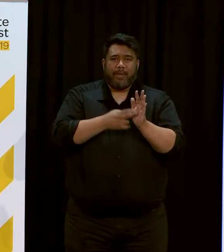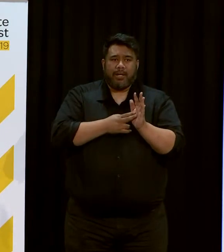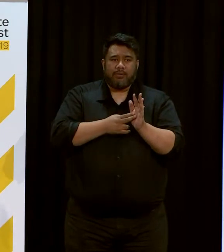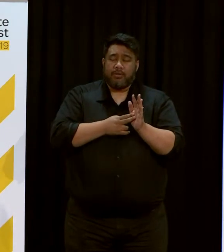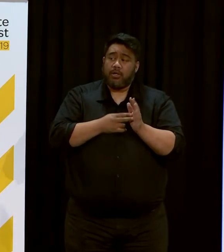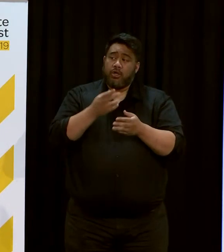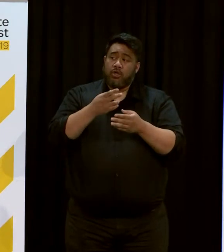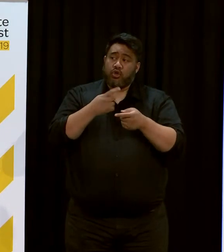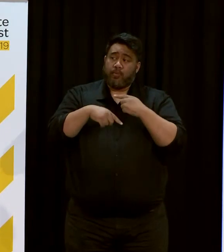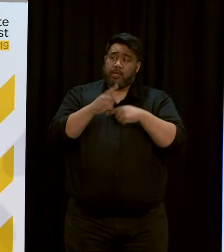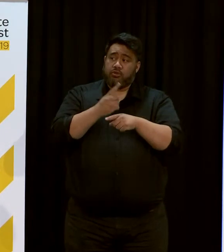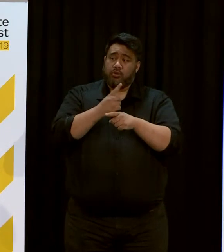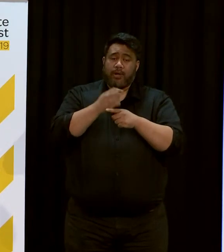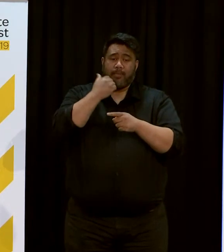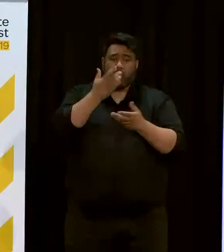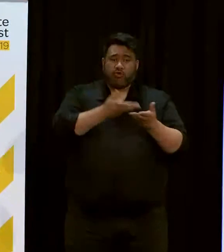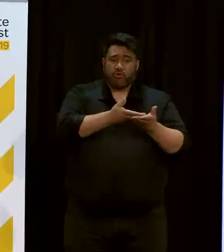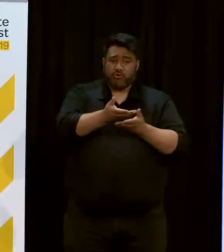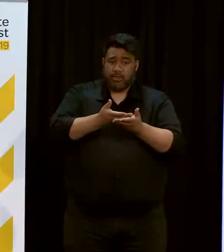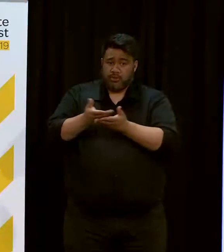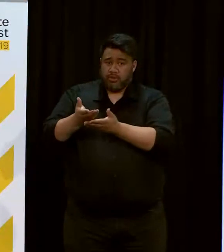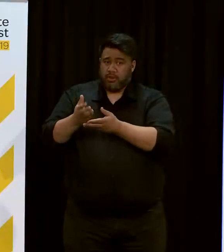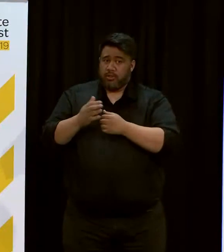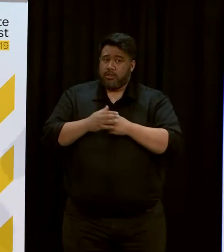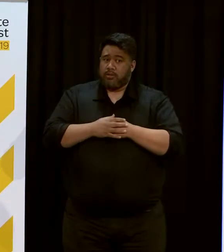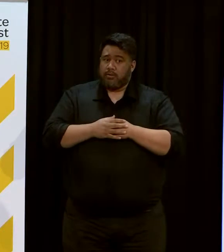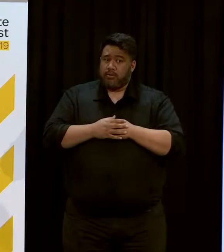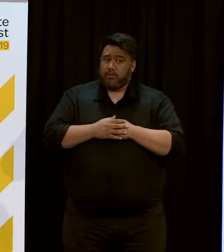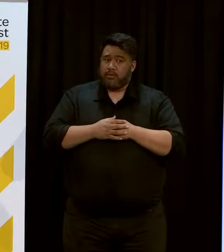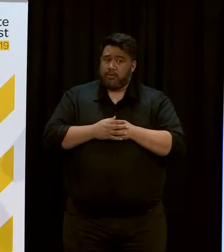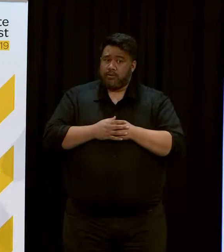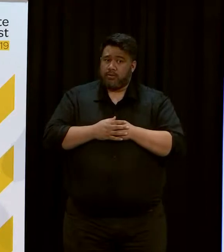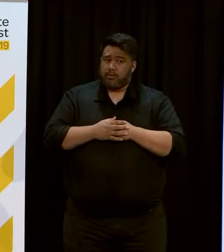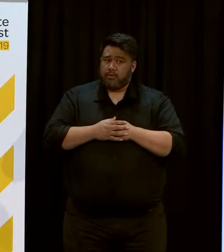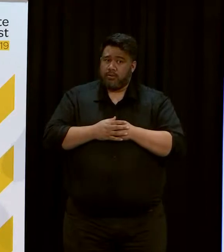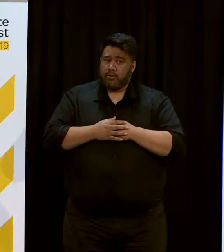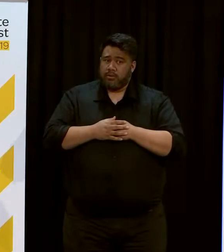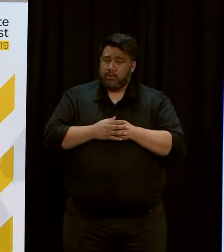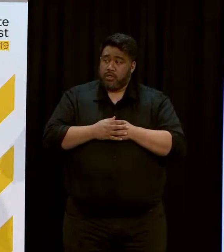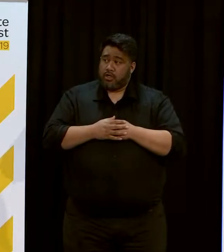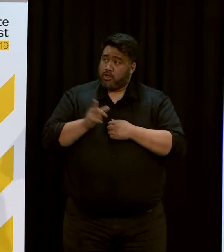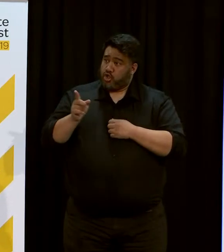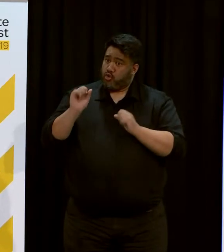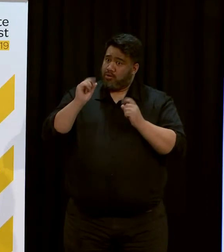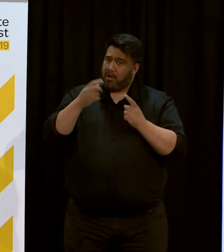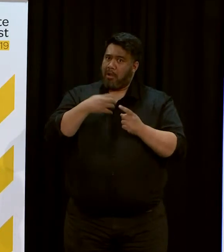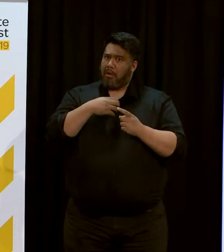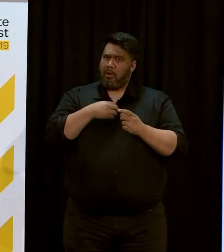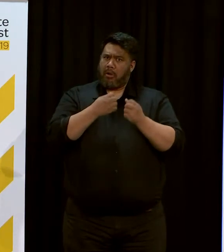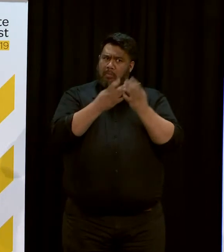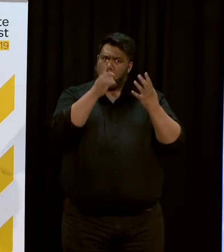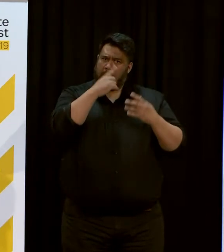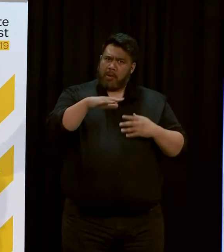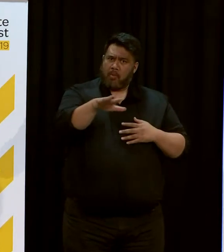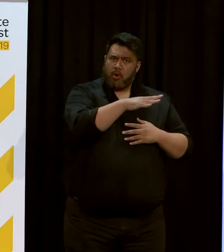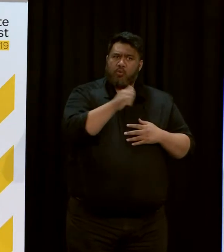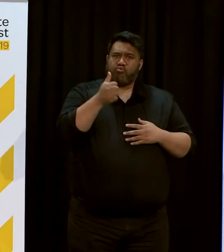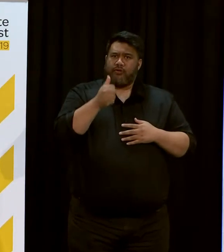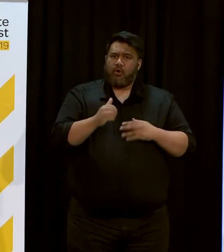you acknowledge that there was a groundswell of support, at least a large amount of support for a return to level 4? And in that, a growing sort